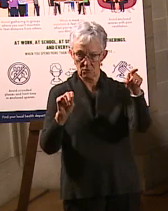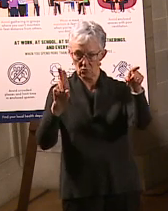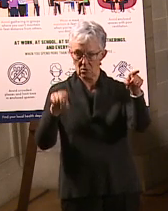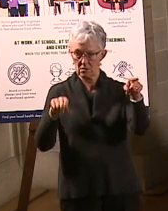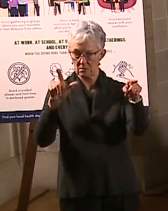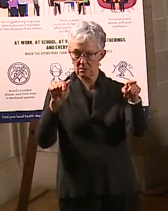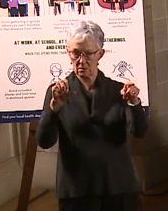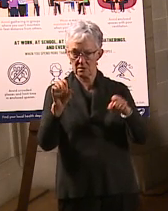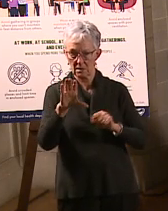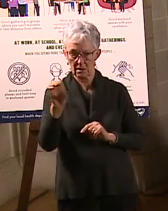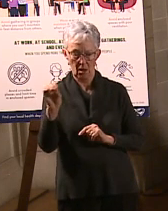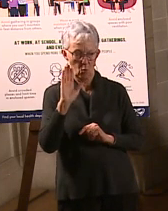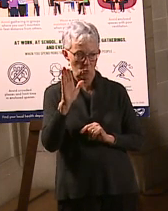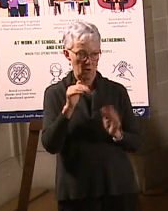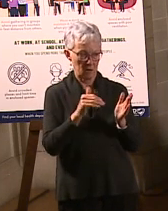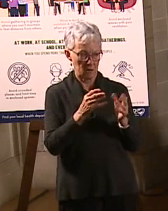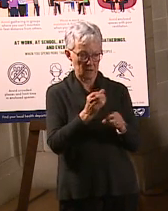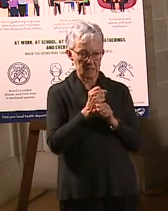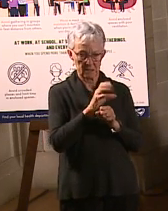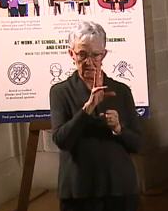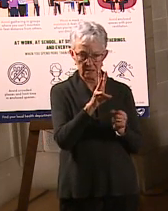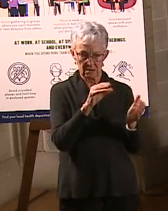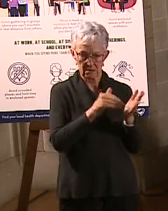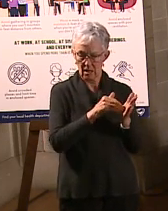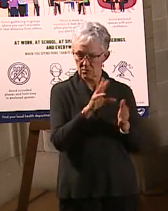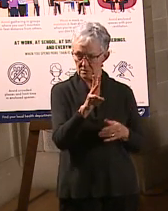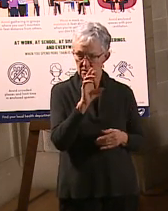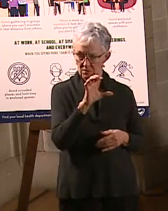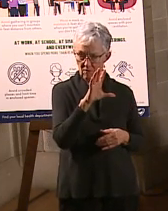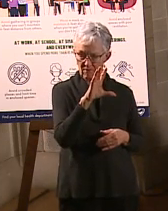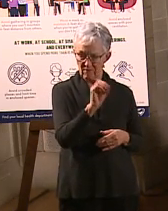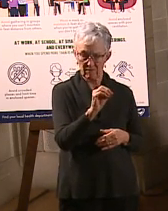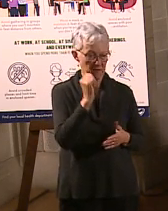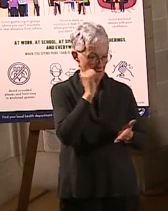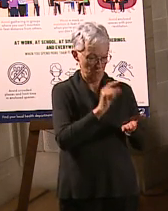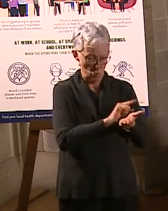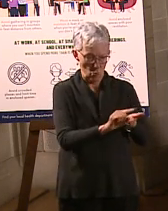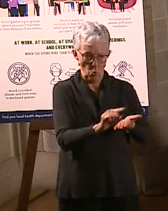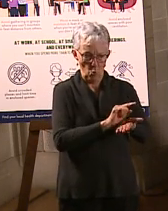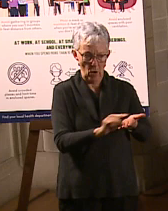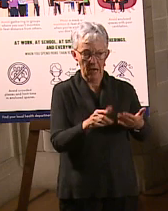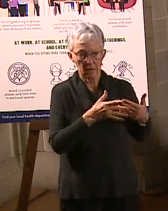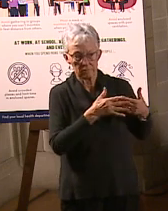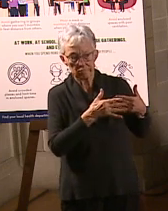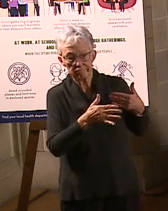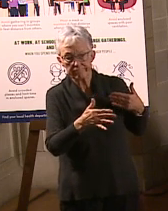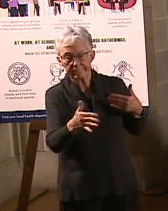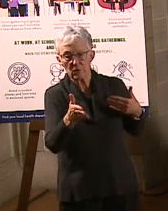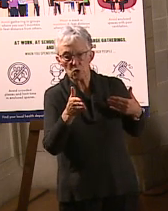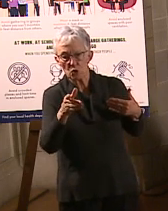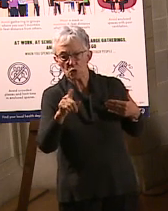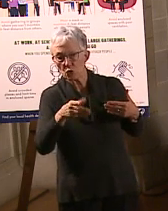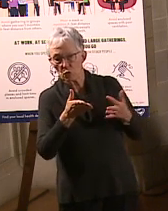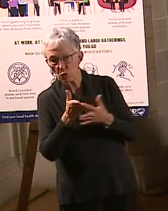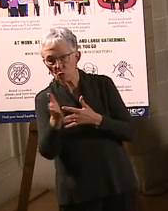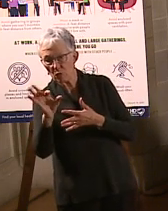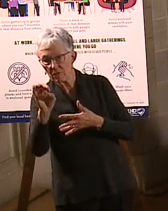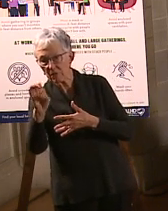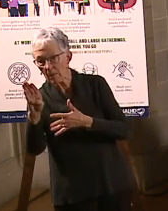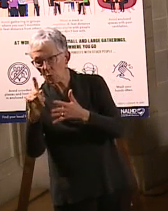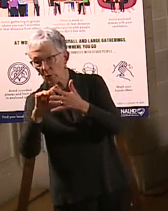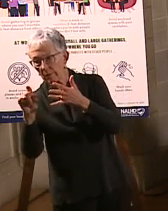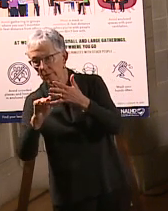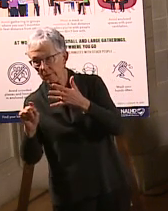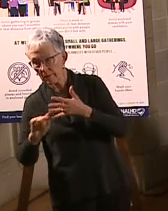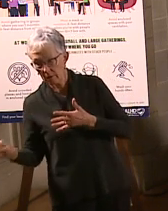getting 6,650 every week for the next several weeks. Certainly through February, unless vaccine production actually ramps up